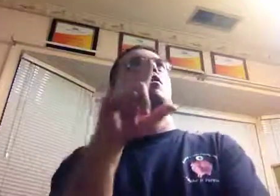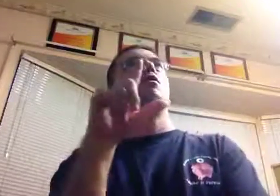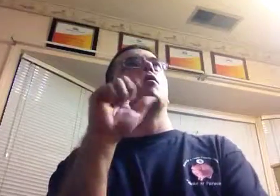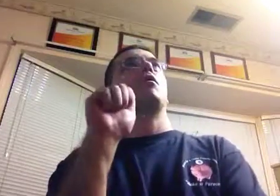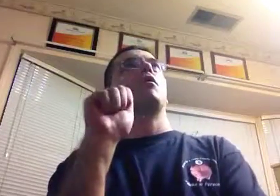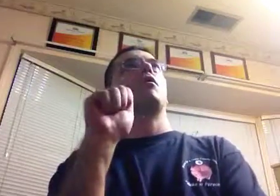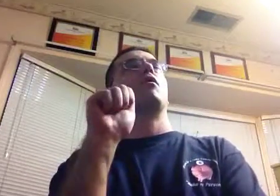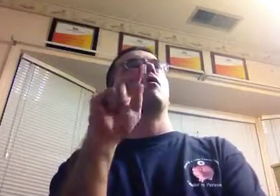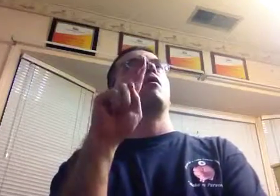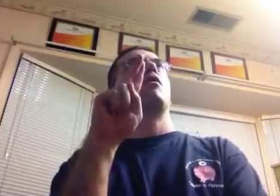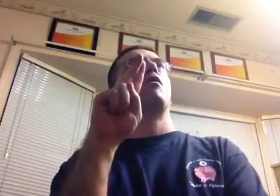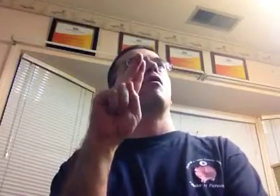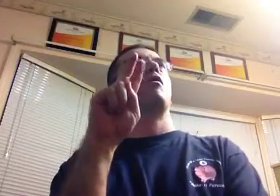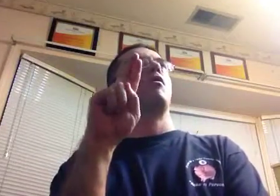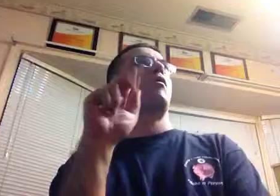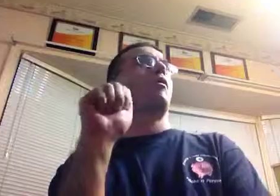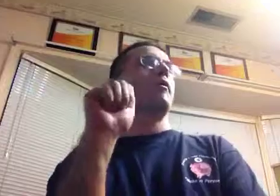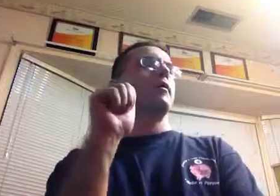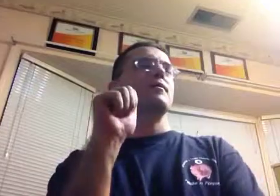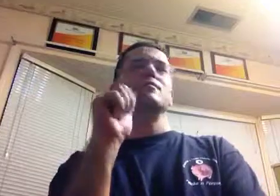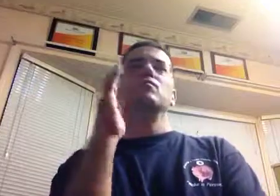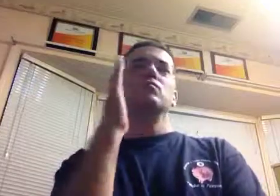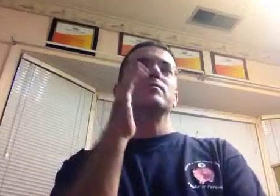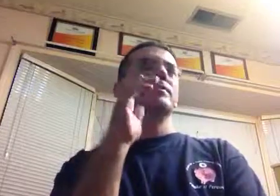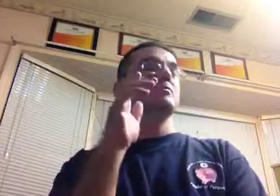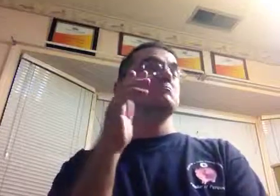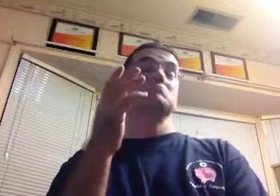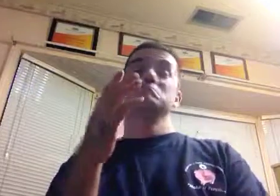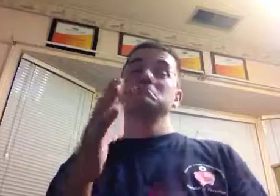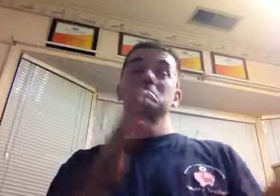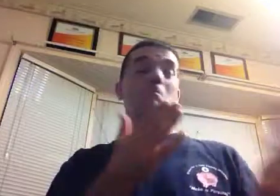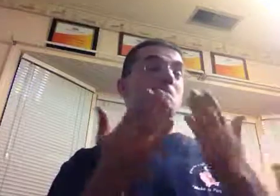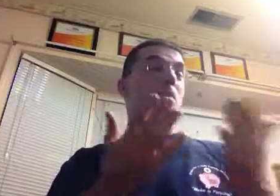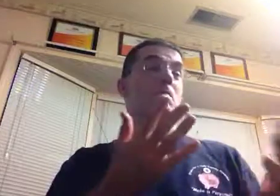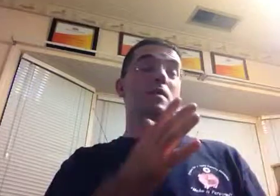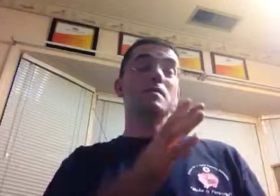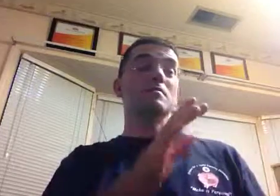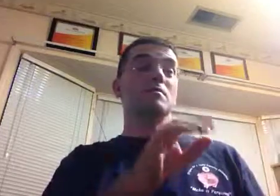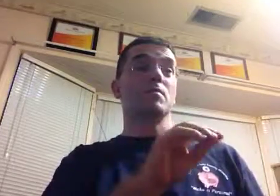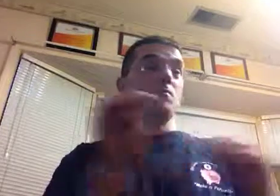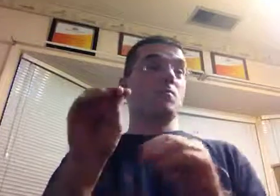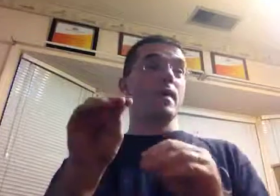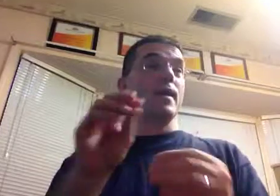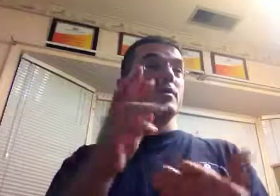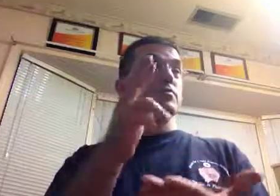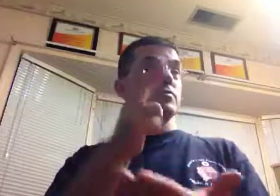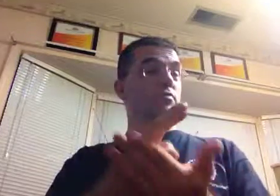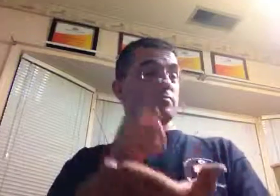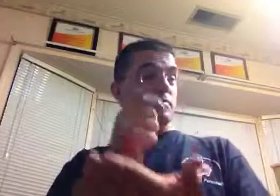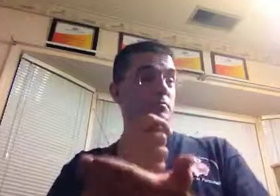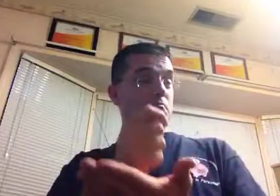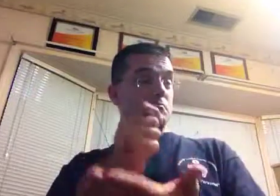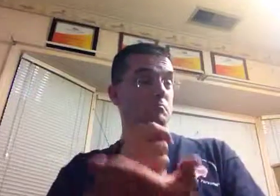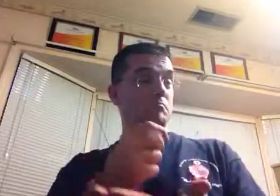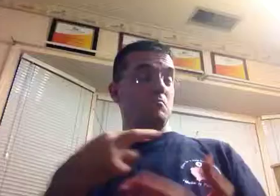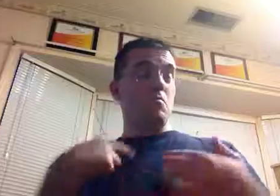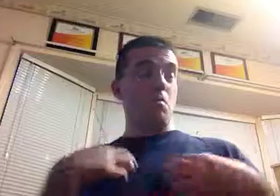life? You know, and maybe respiratory therapy is what you move back towards, but you know, you don't have to have the job